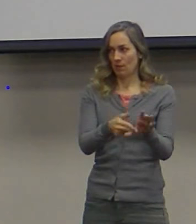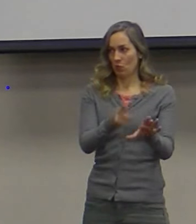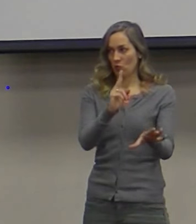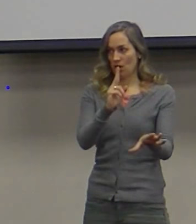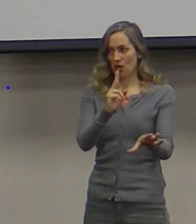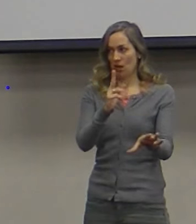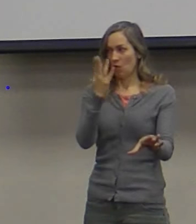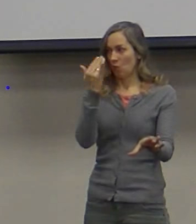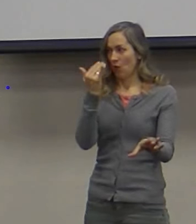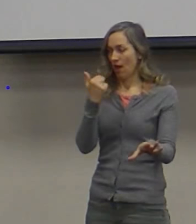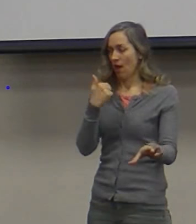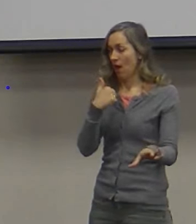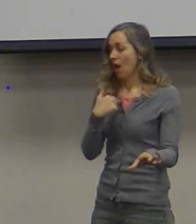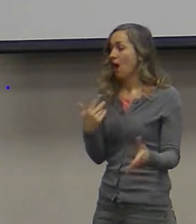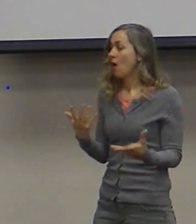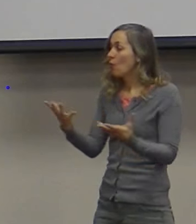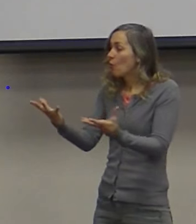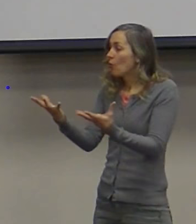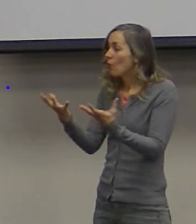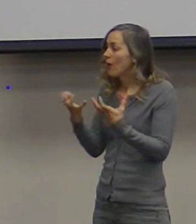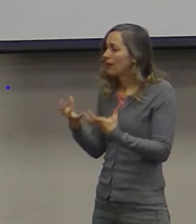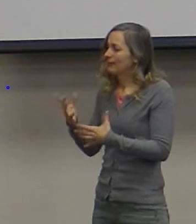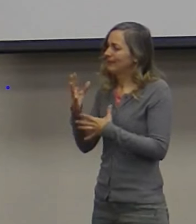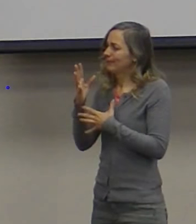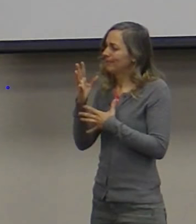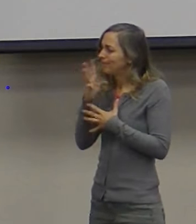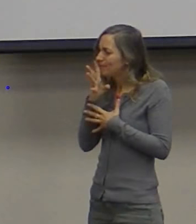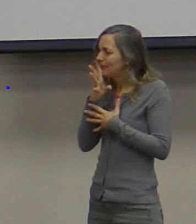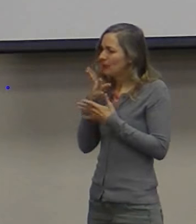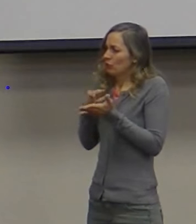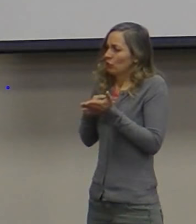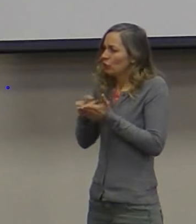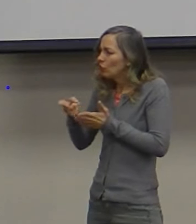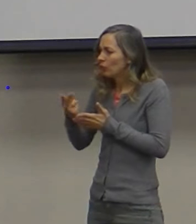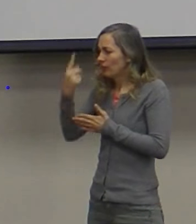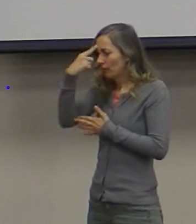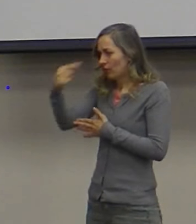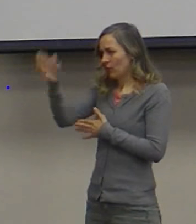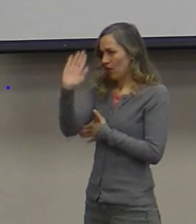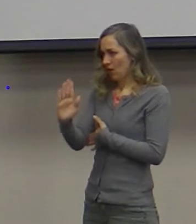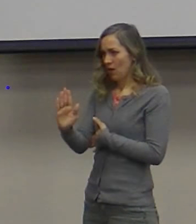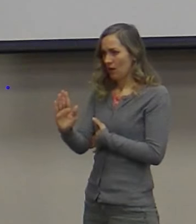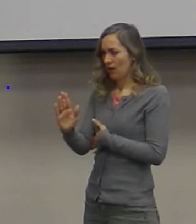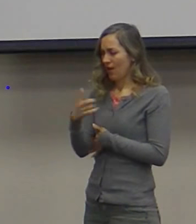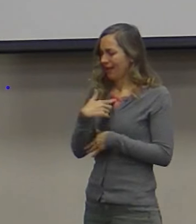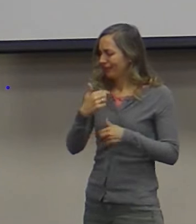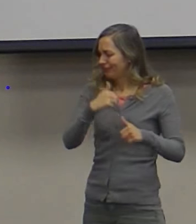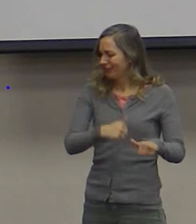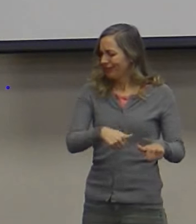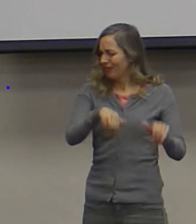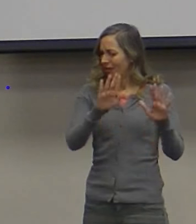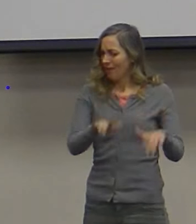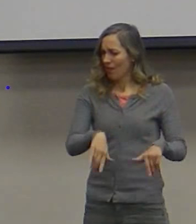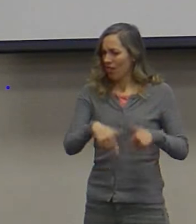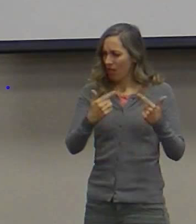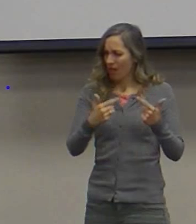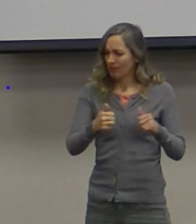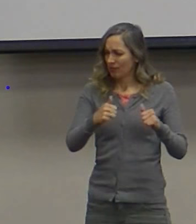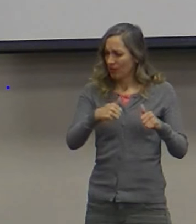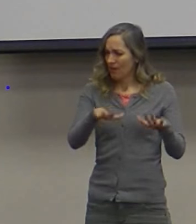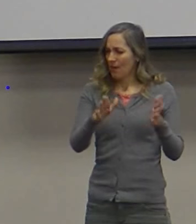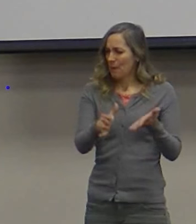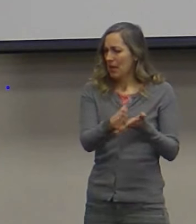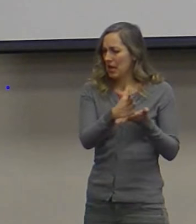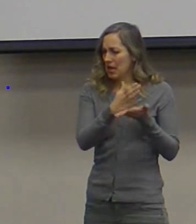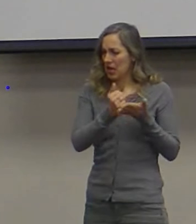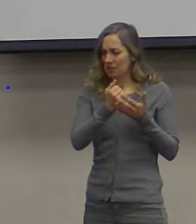because I wanted to speak truth for God. I gave up that life, I gave up that income, I gave